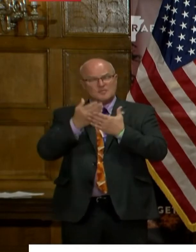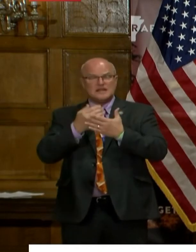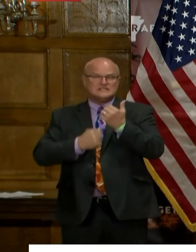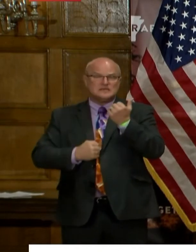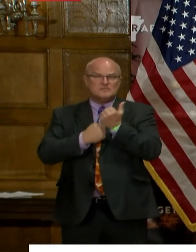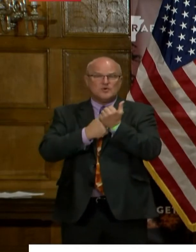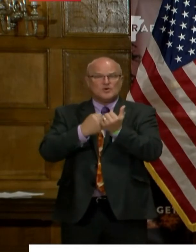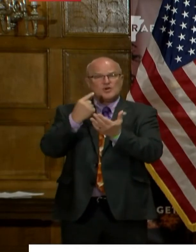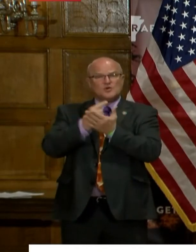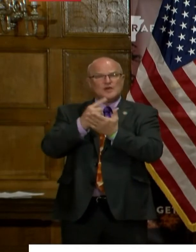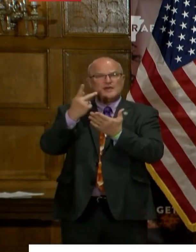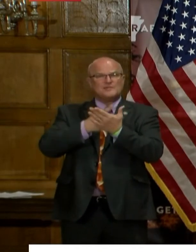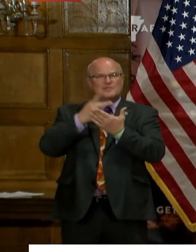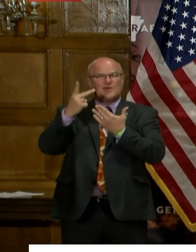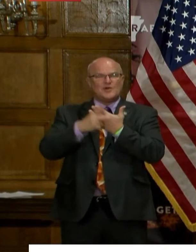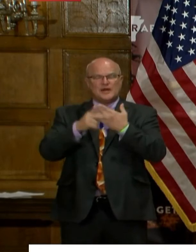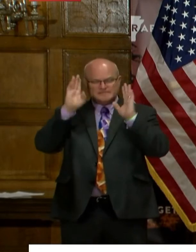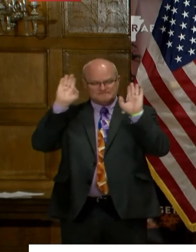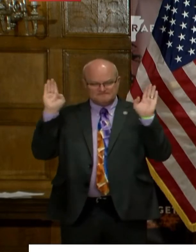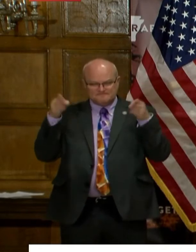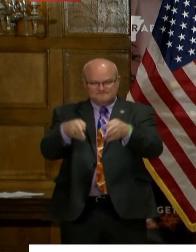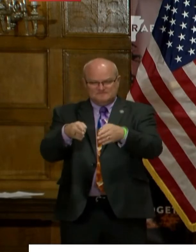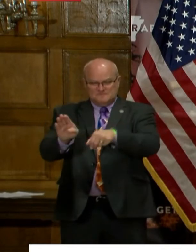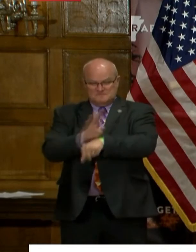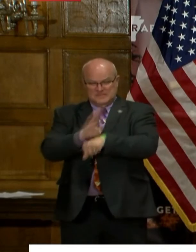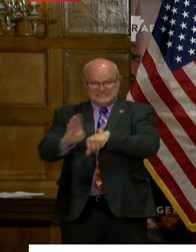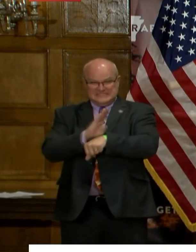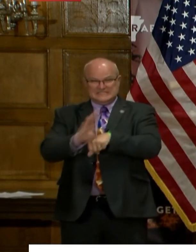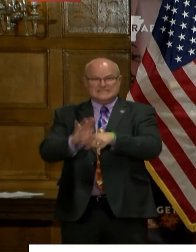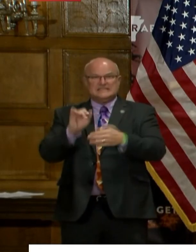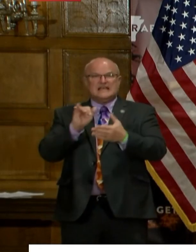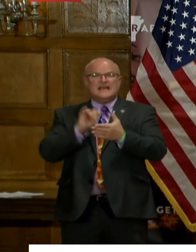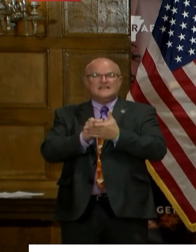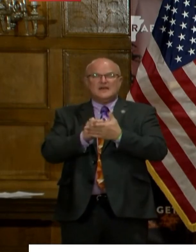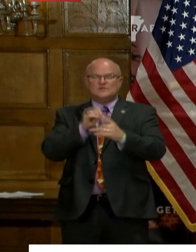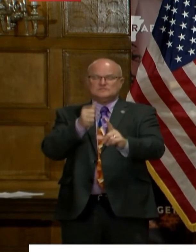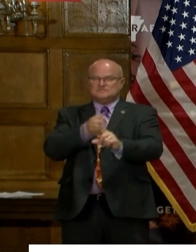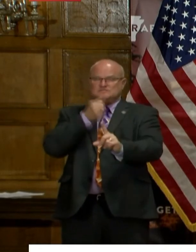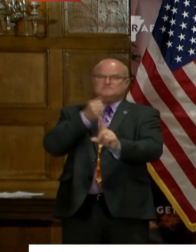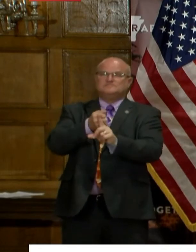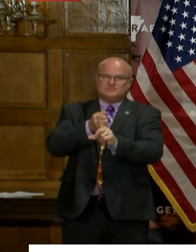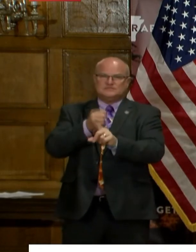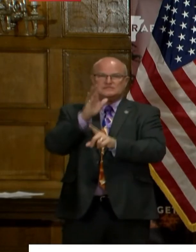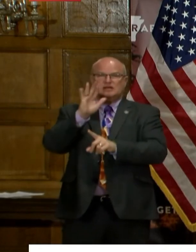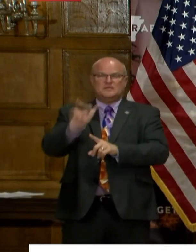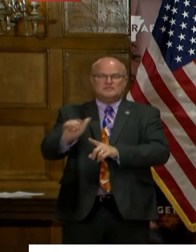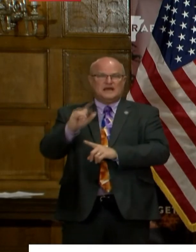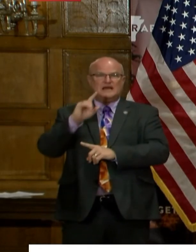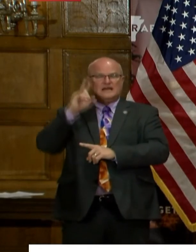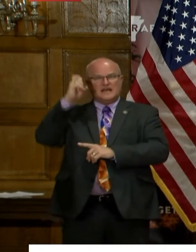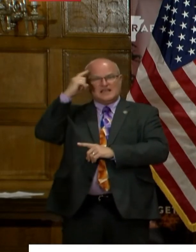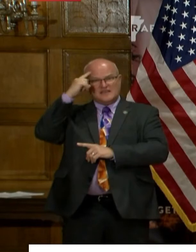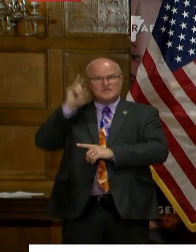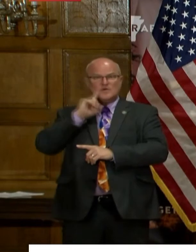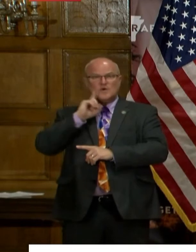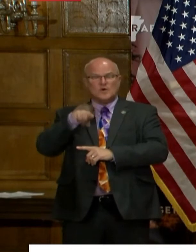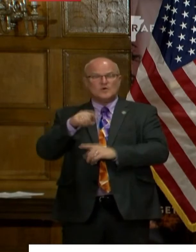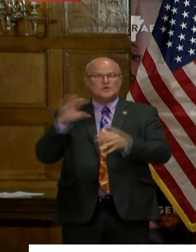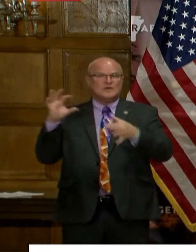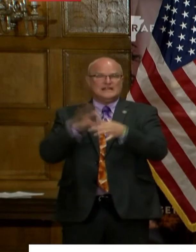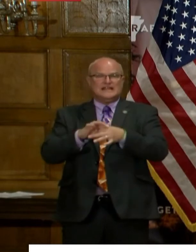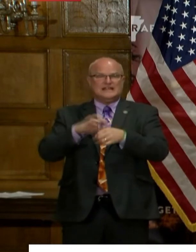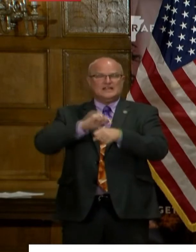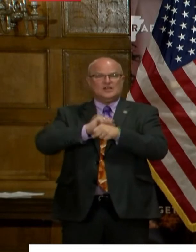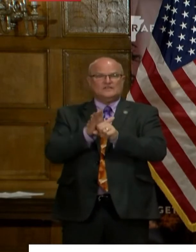a grant program focused on businesses that were directly impacted by government order related to